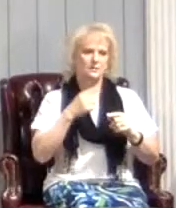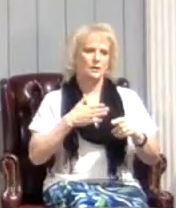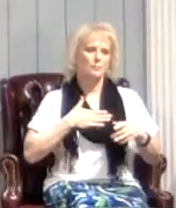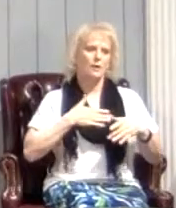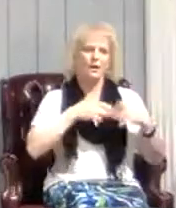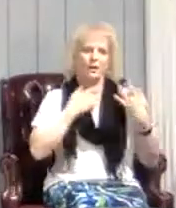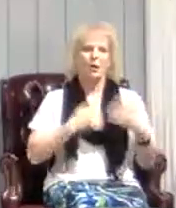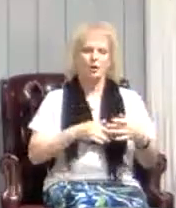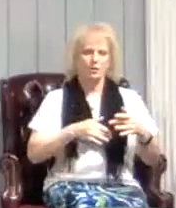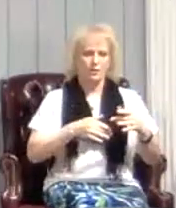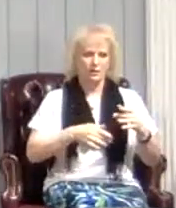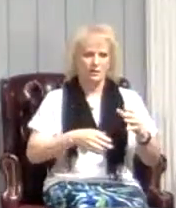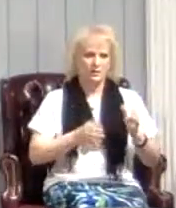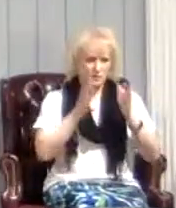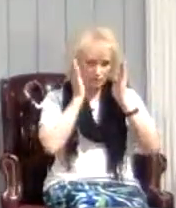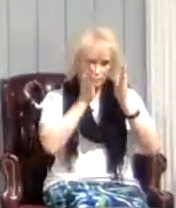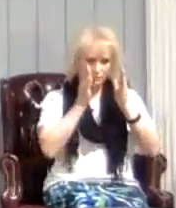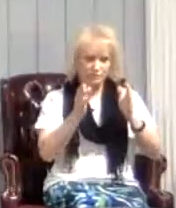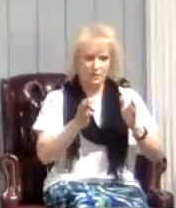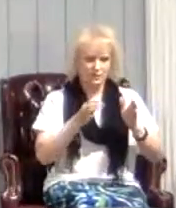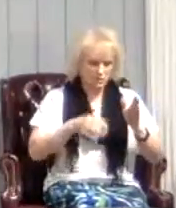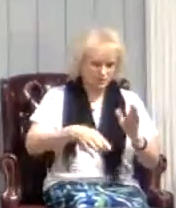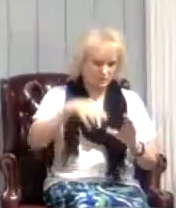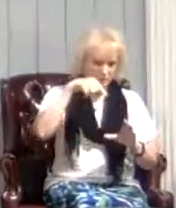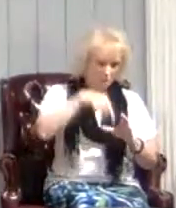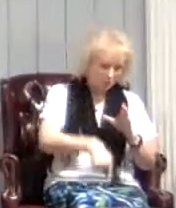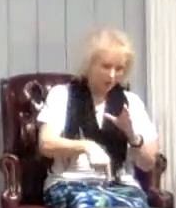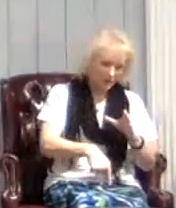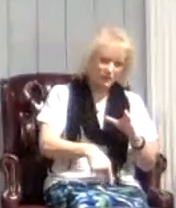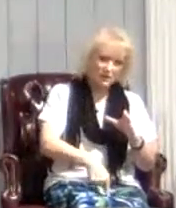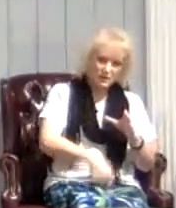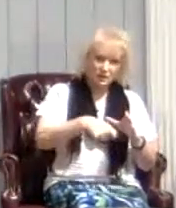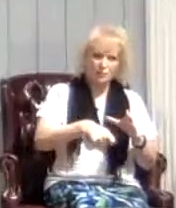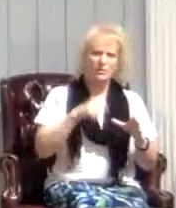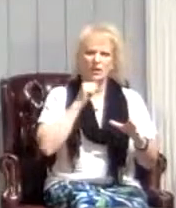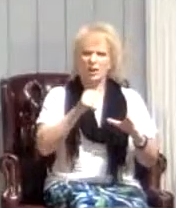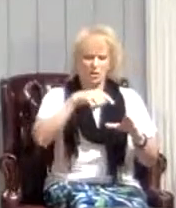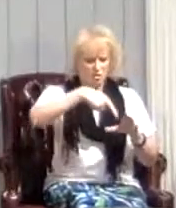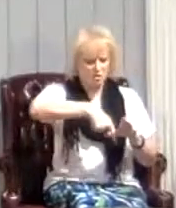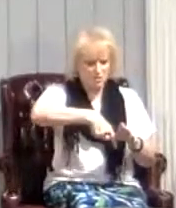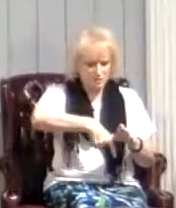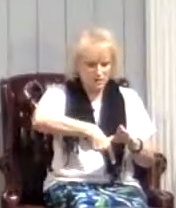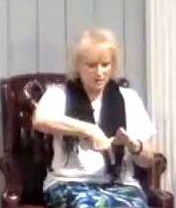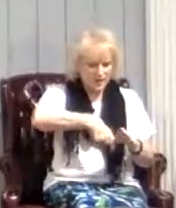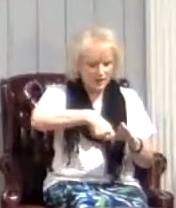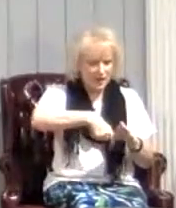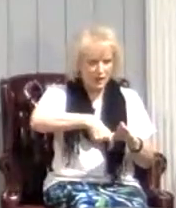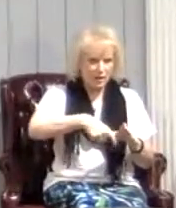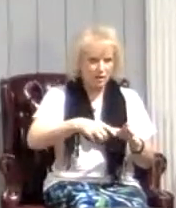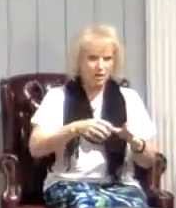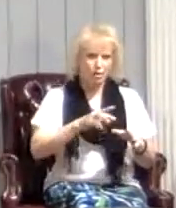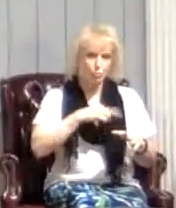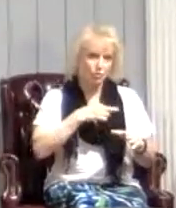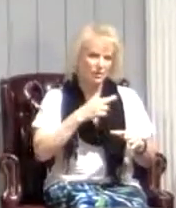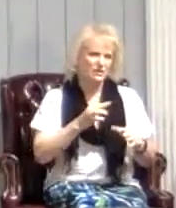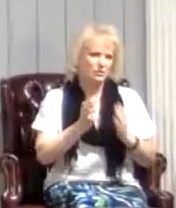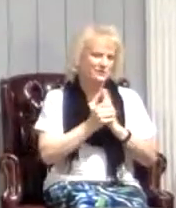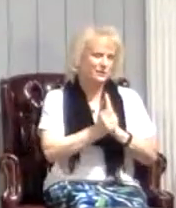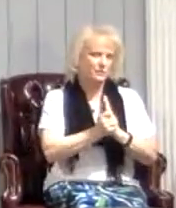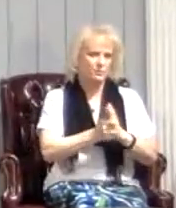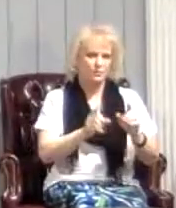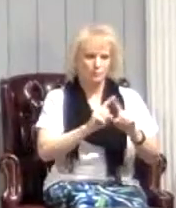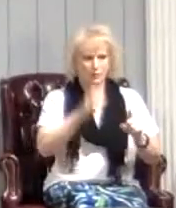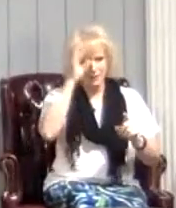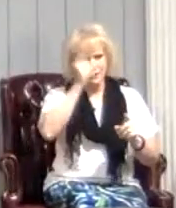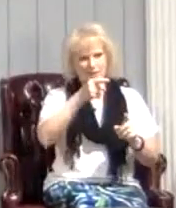It's planted deep. Not just a shallow, you know, so that it's not some kind of shallow religious experience there. But he knew that he needed to